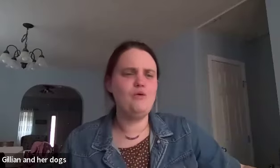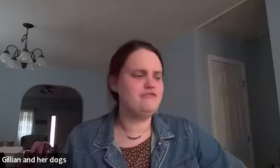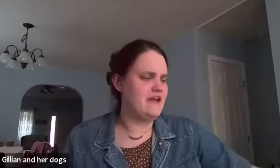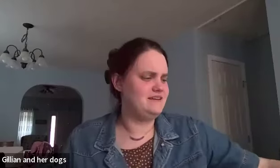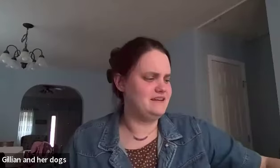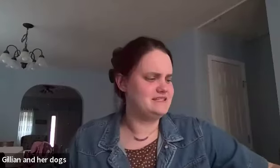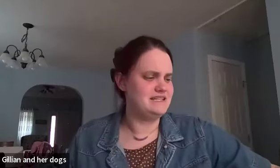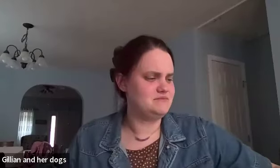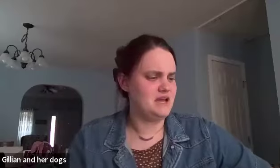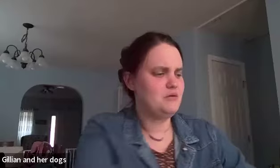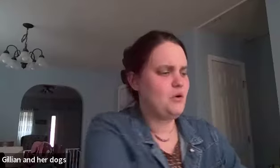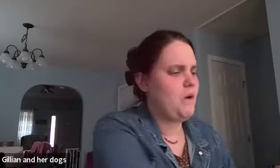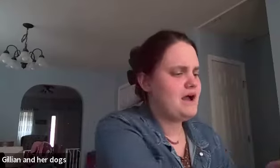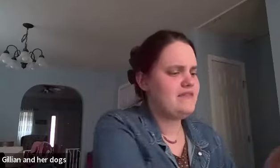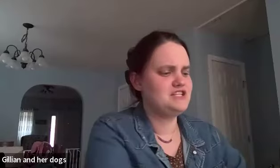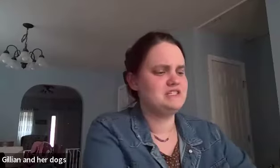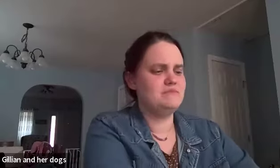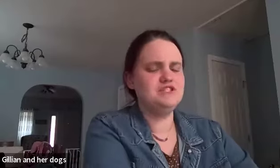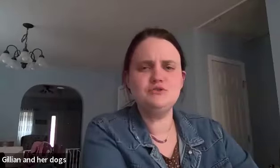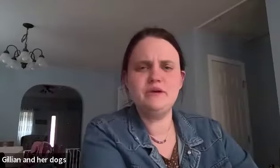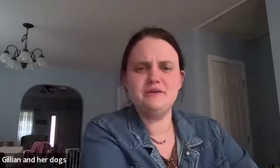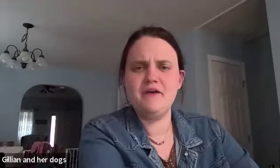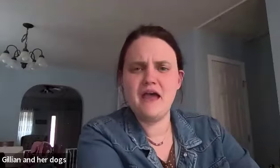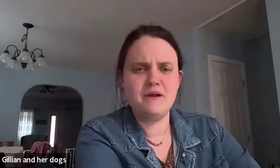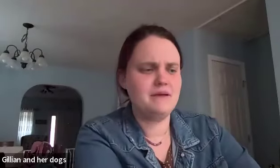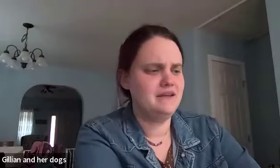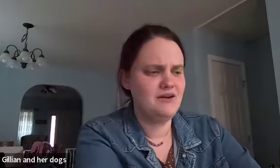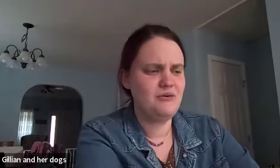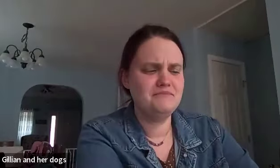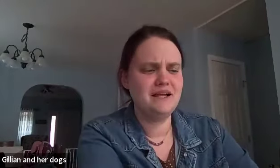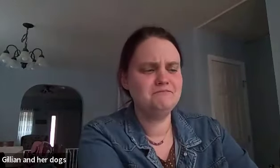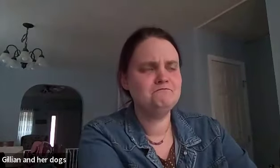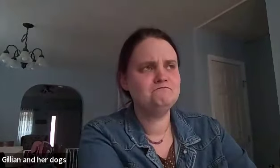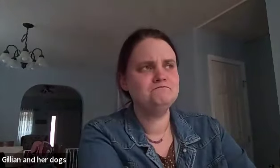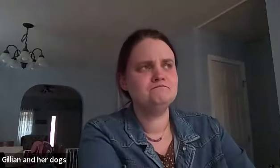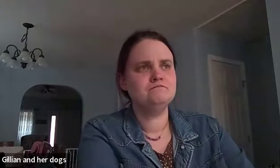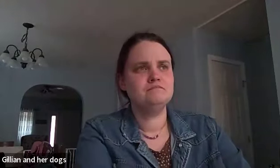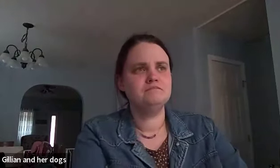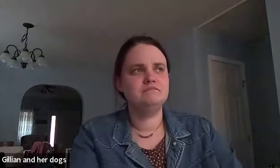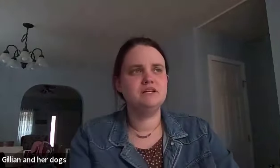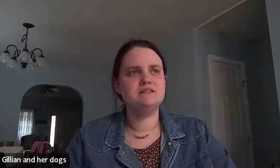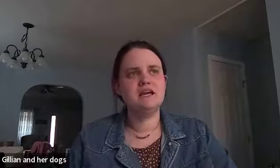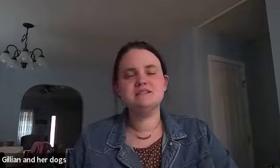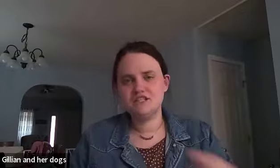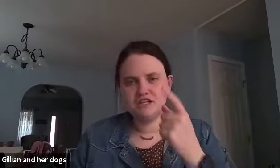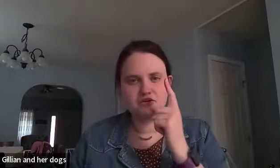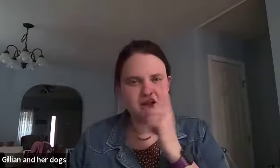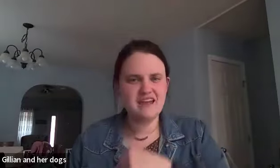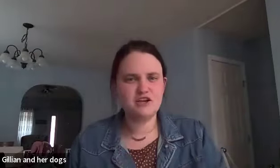whole fakeness gets me. I don't know why that just, I'm so weird about that, but I'm like, no, I'm like, because I guess, because like you're right, it could